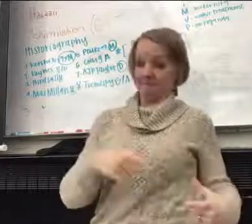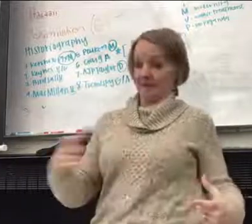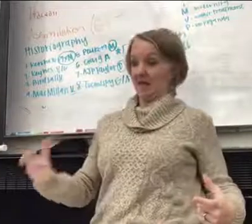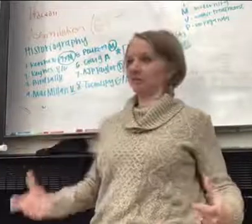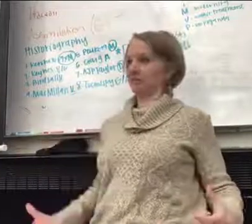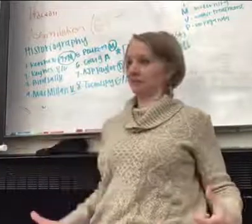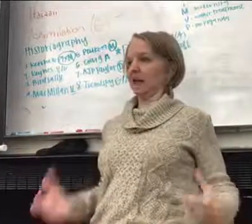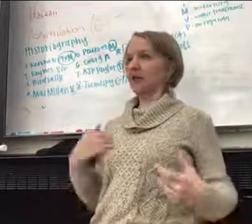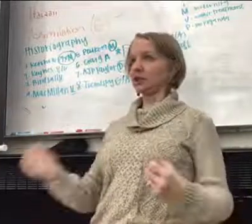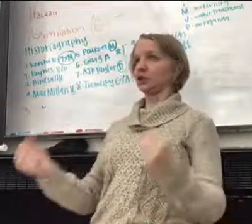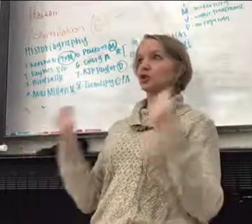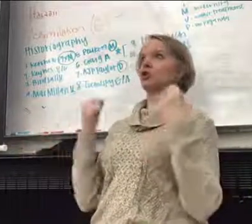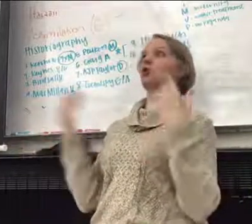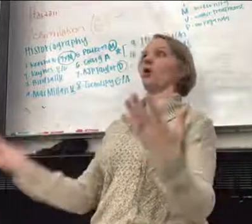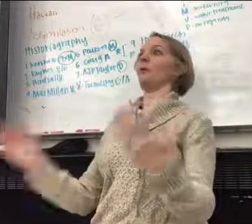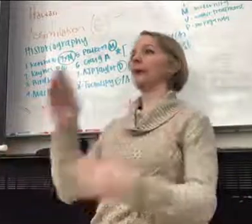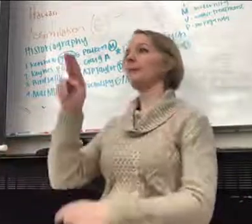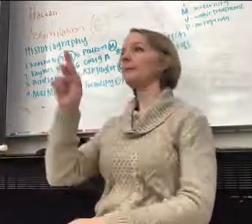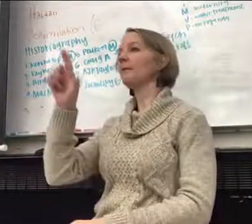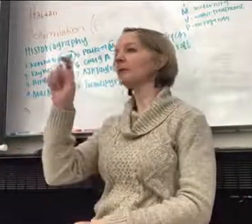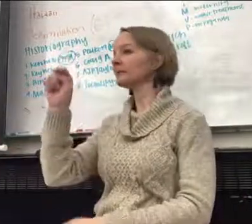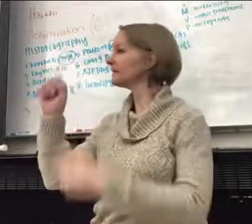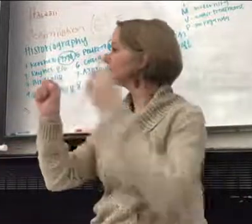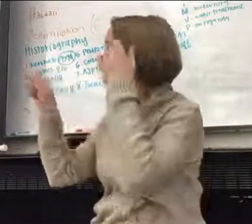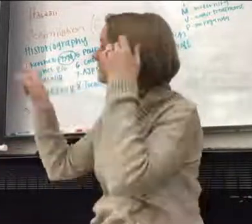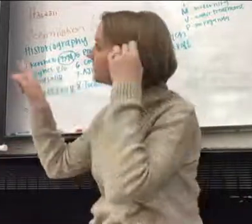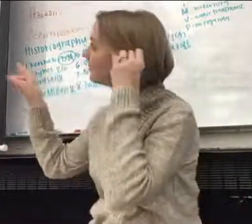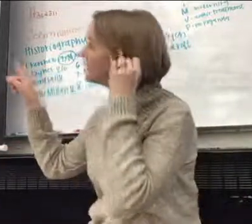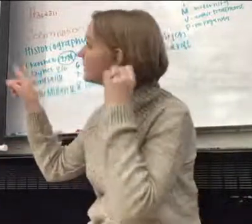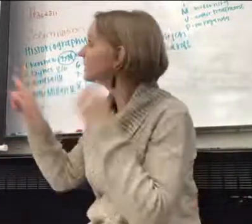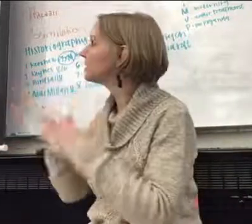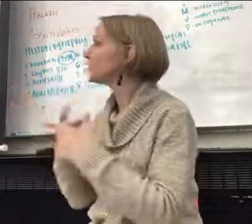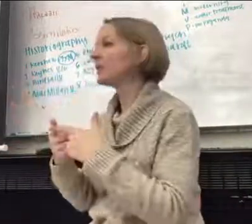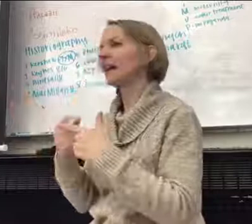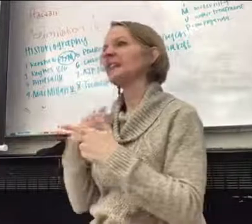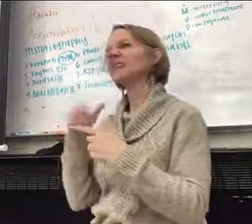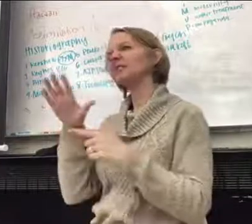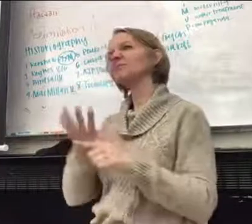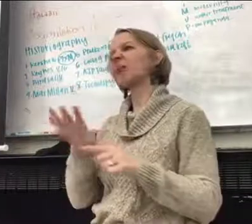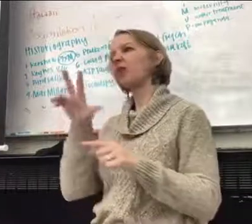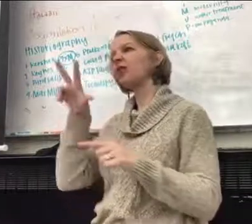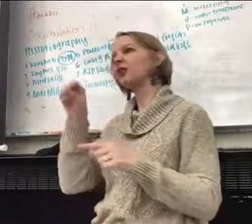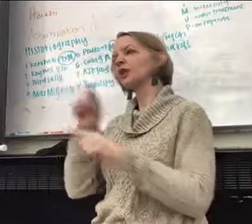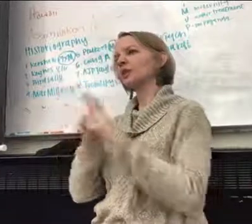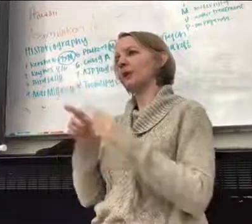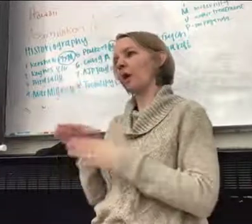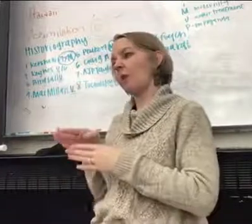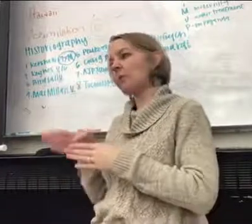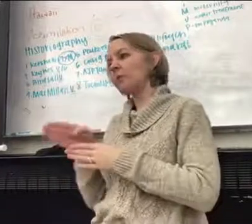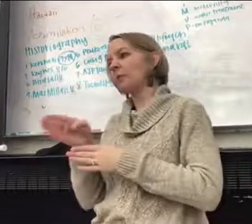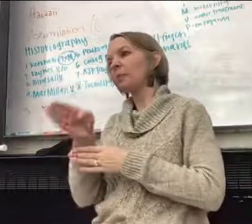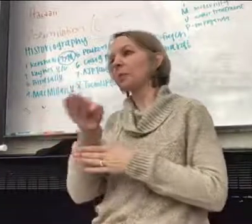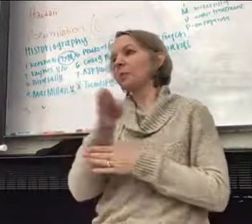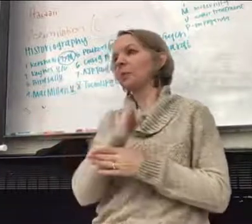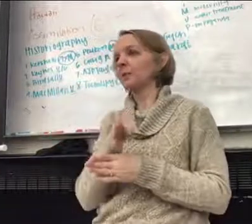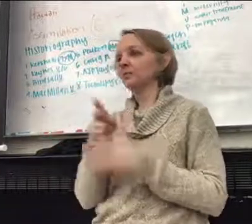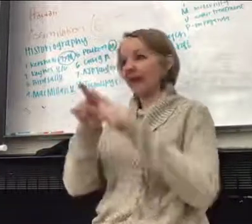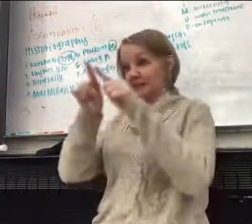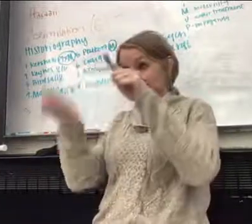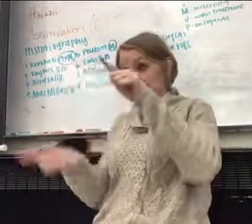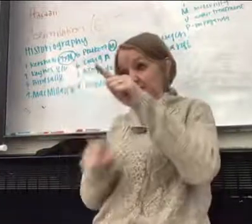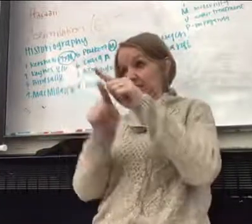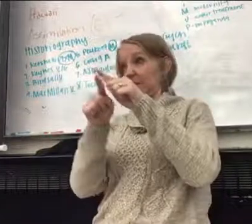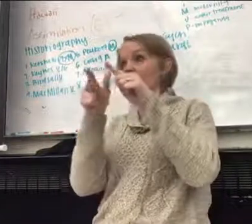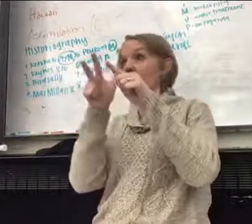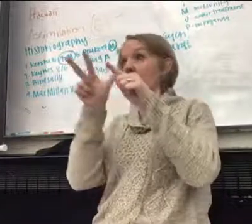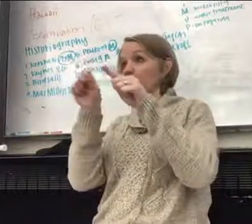of bullets. It feeds through the barrel with like 30 possible bullets in it. And it just shoots out at a rate that now 100 bullets